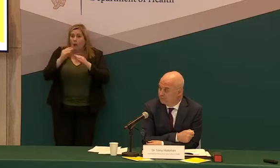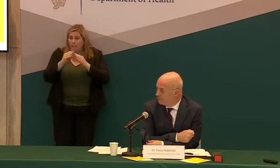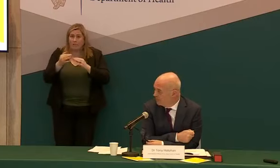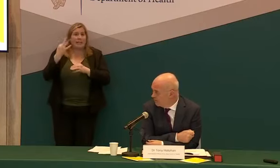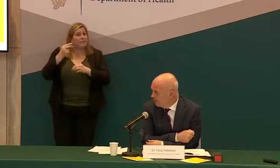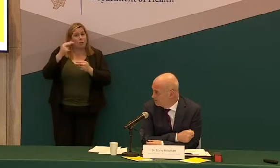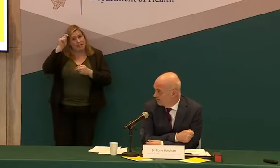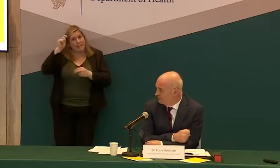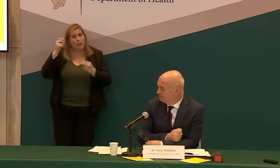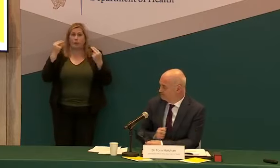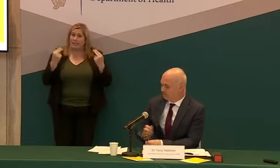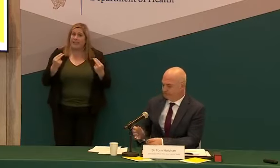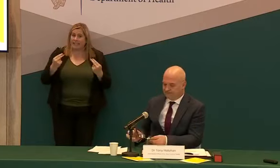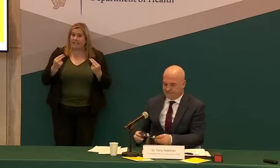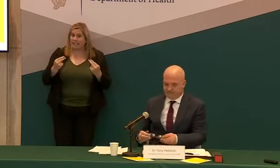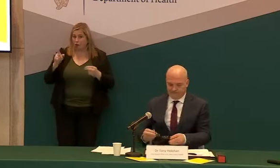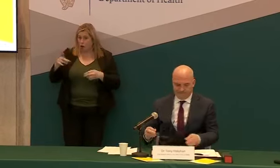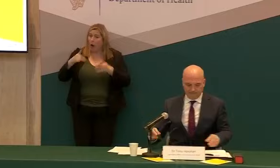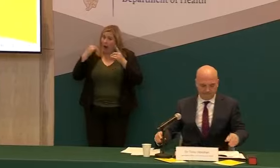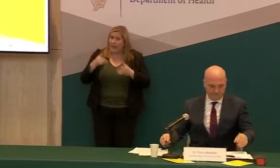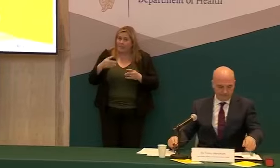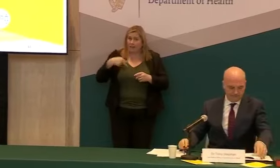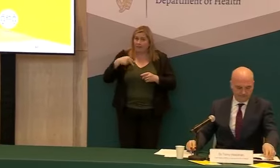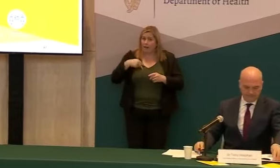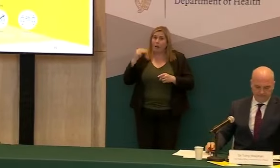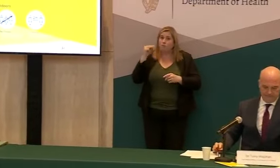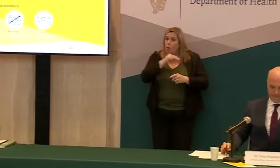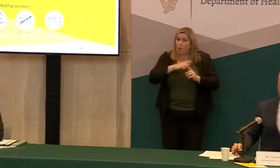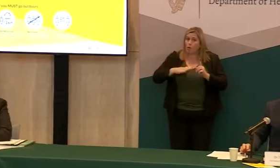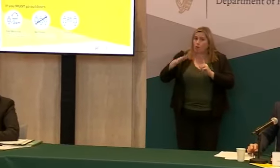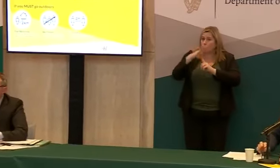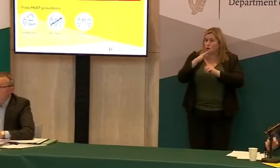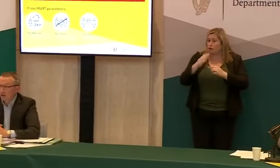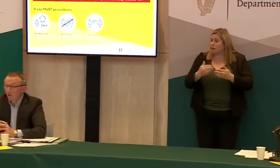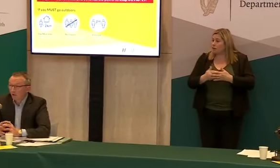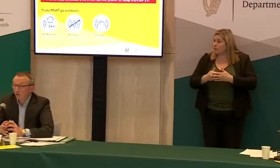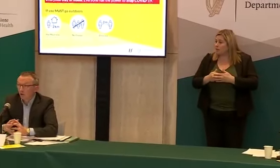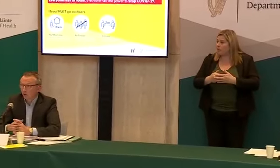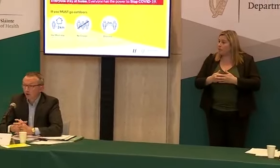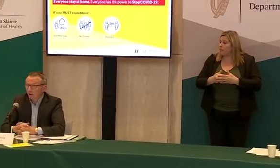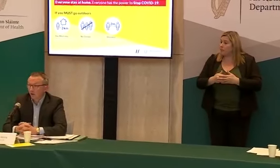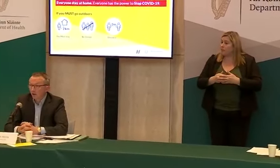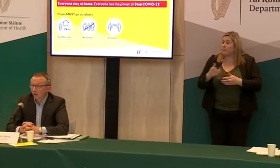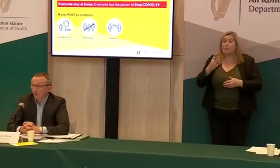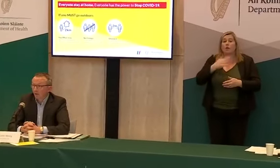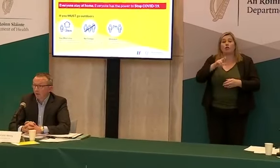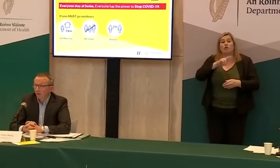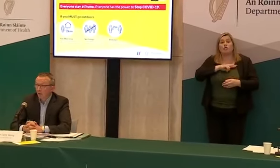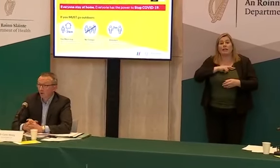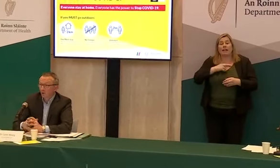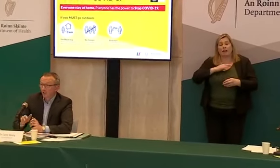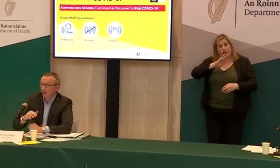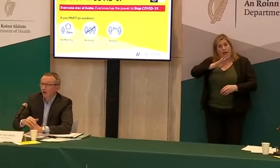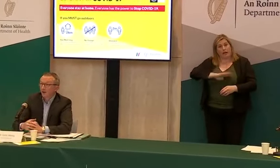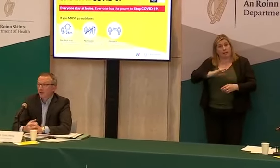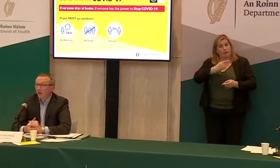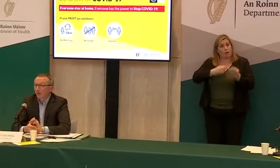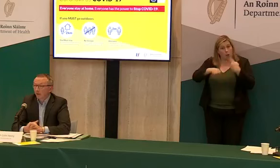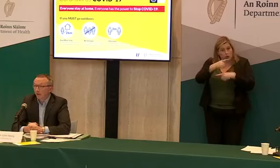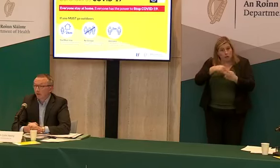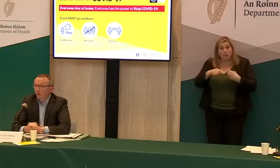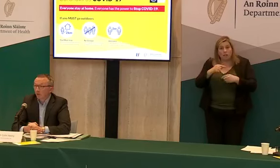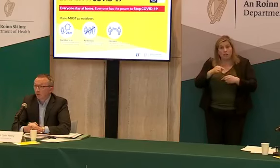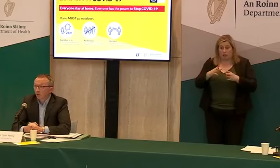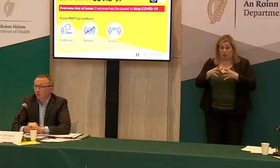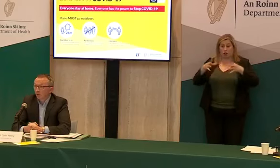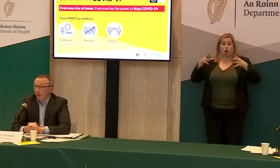you. Colm, sorry. Just add, George, those surge plans, it's a relief to us and clearly to people who otherwise might